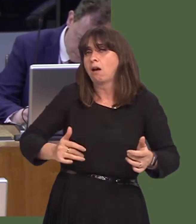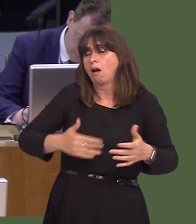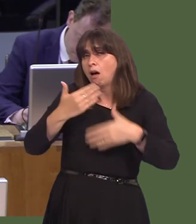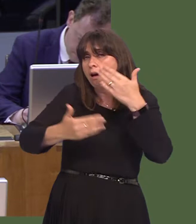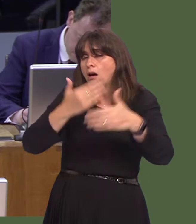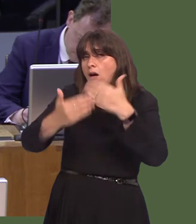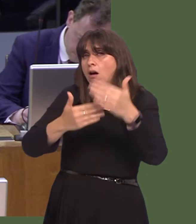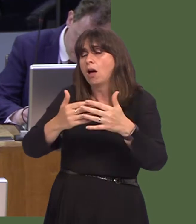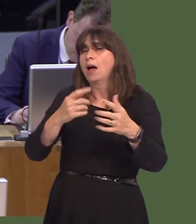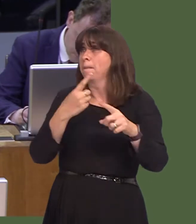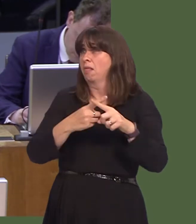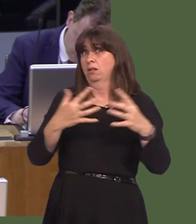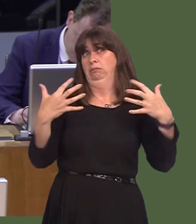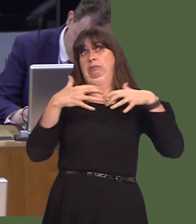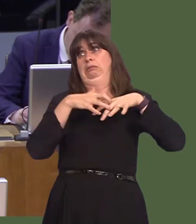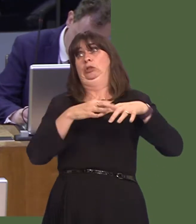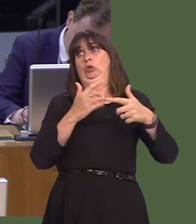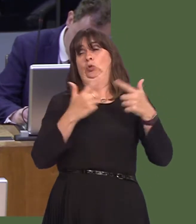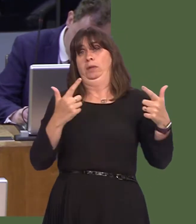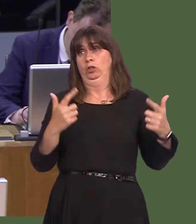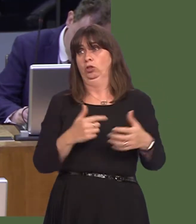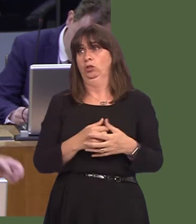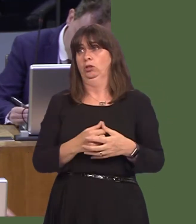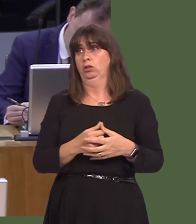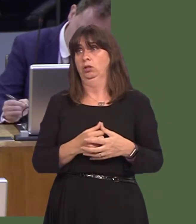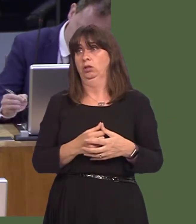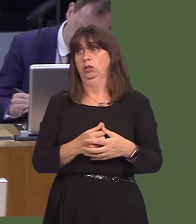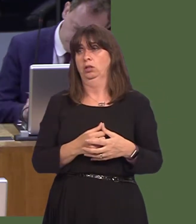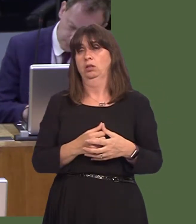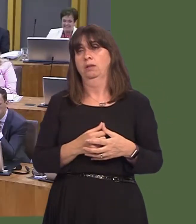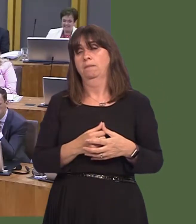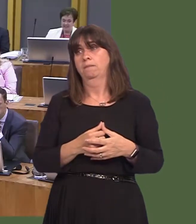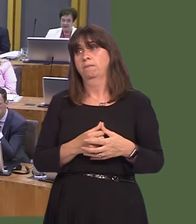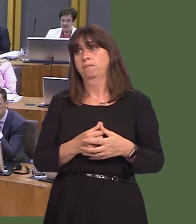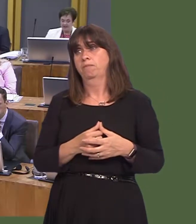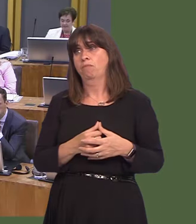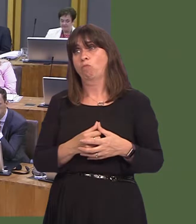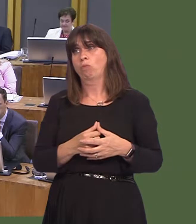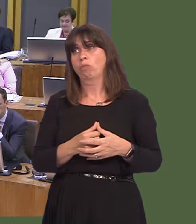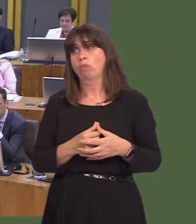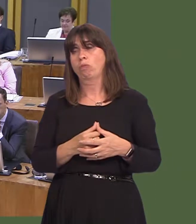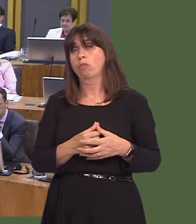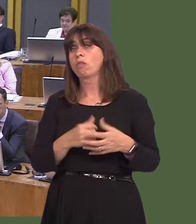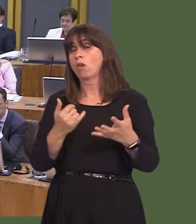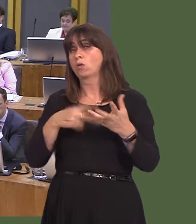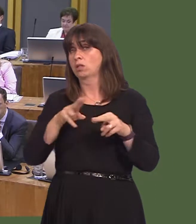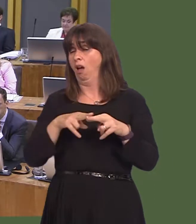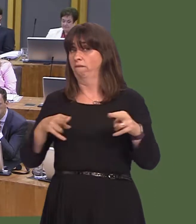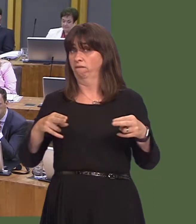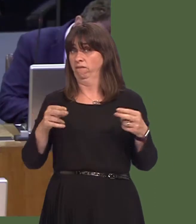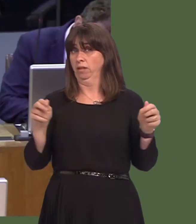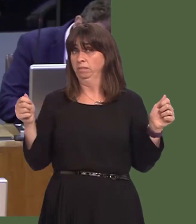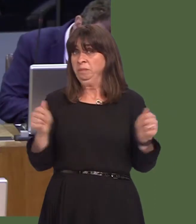the impact of overcrowding, which eventually helps aids reoffending? So, regarding staff